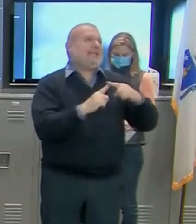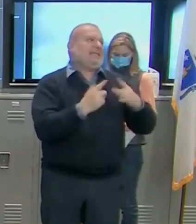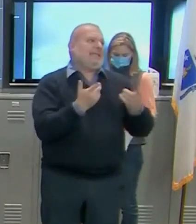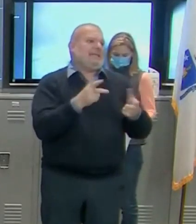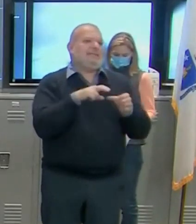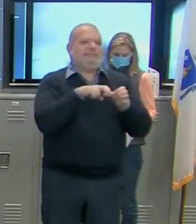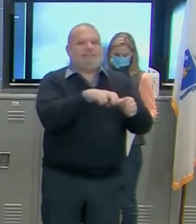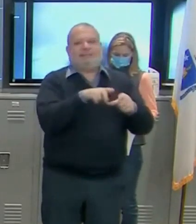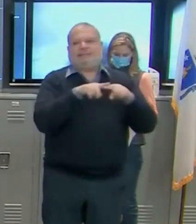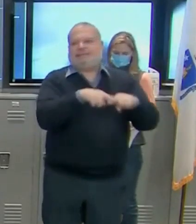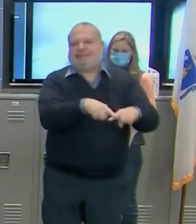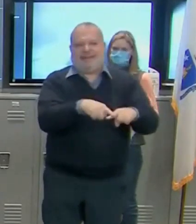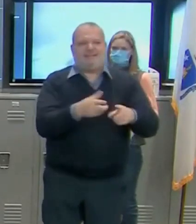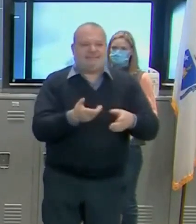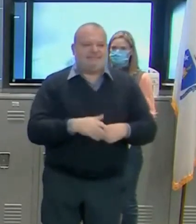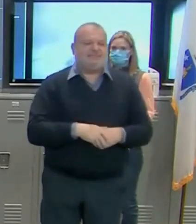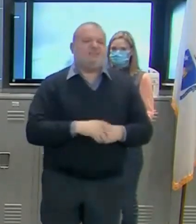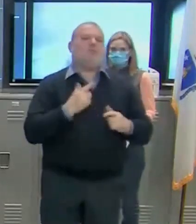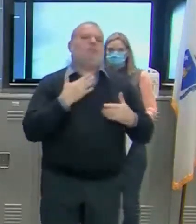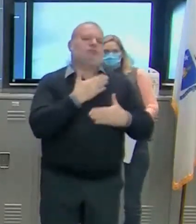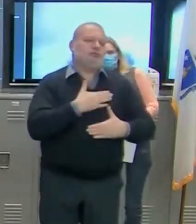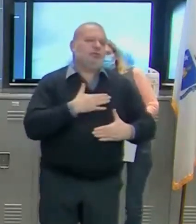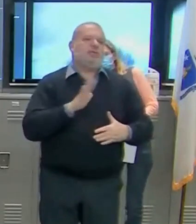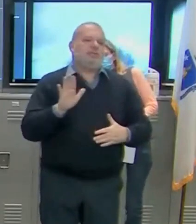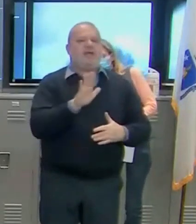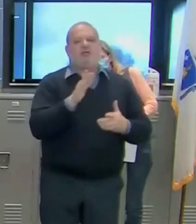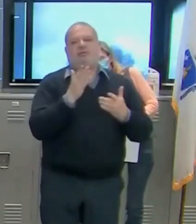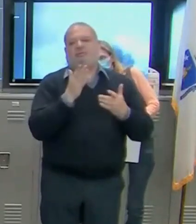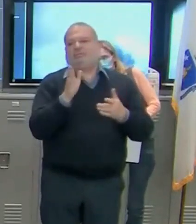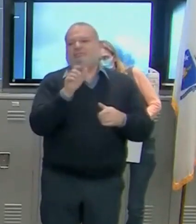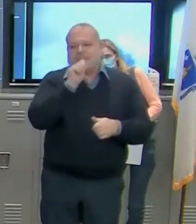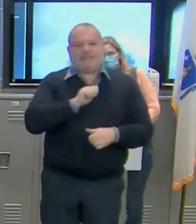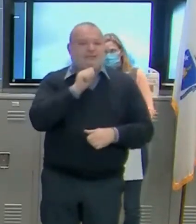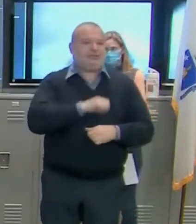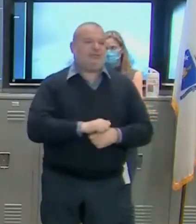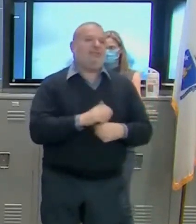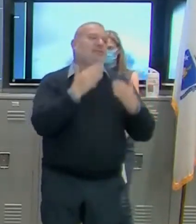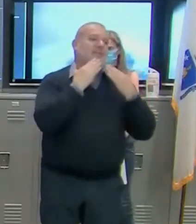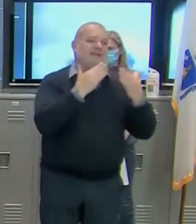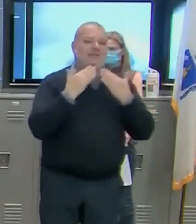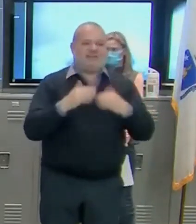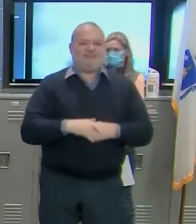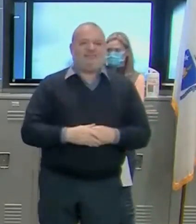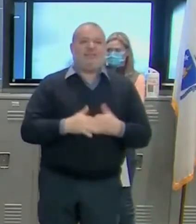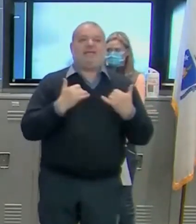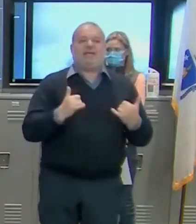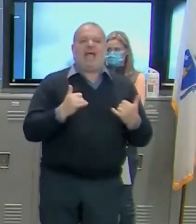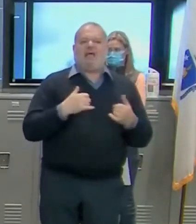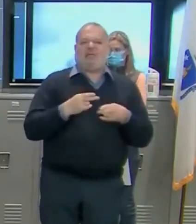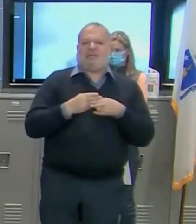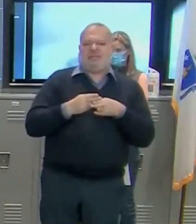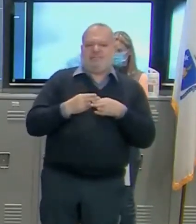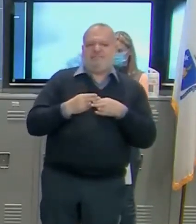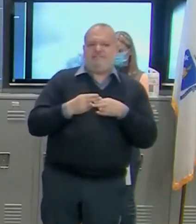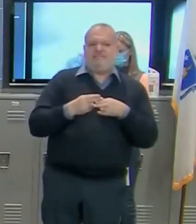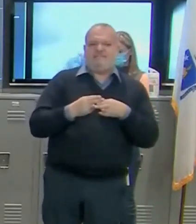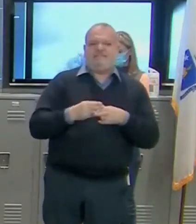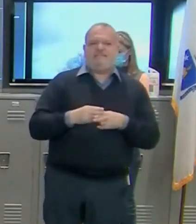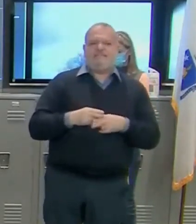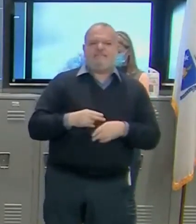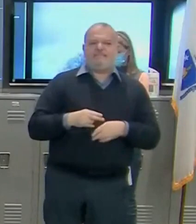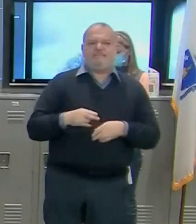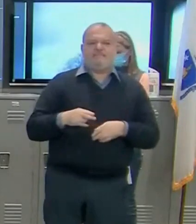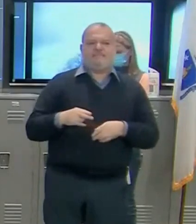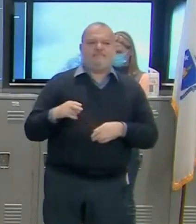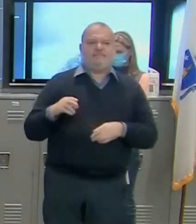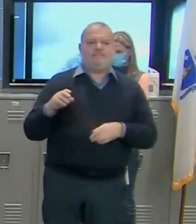and appreciated. Thank you. Now I'd like to ask Acting Director Brantley from MEMA to address us.